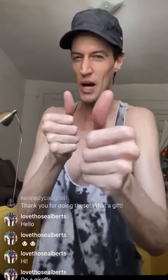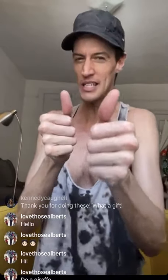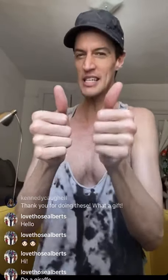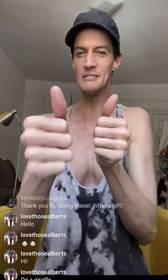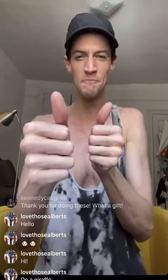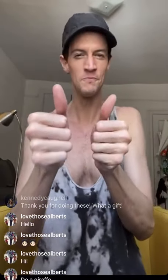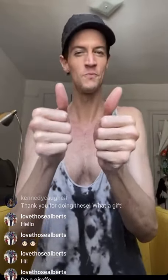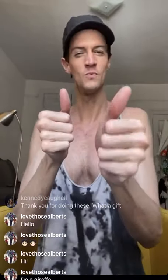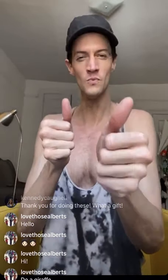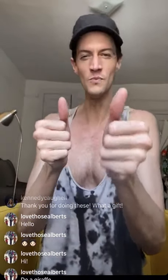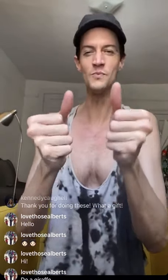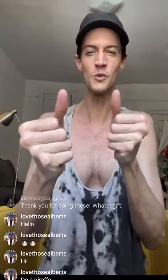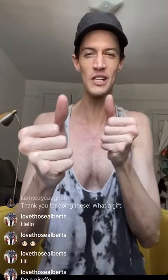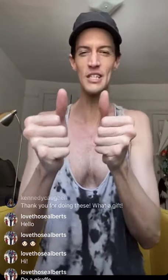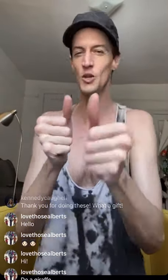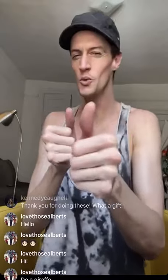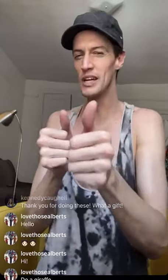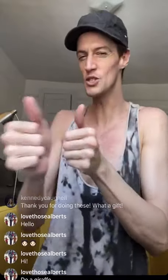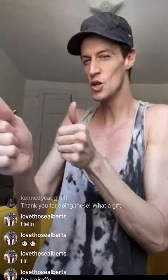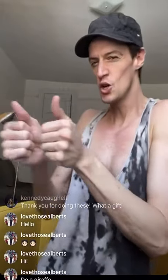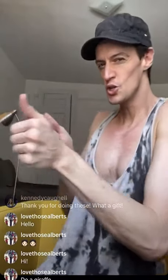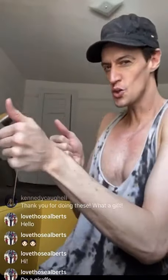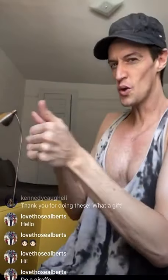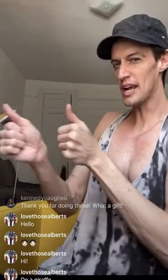racing. We're going to see who wins to race.